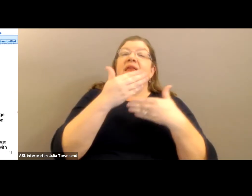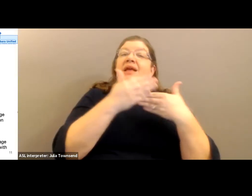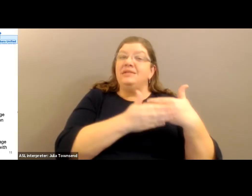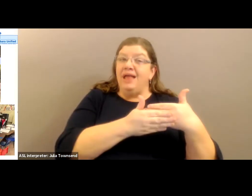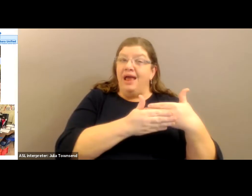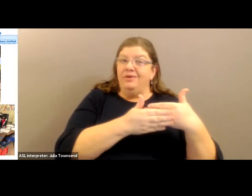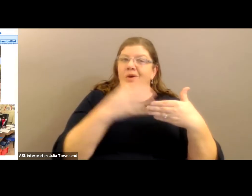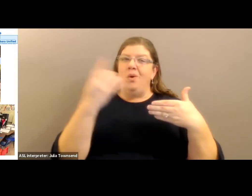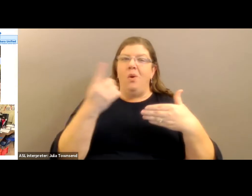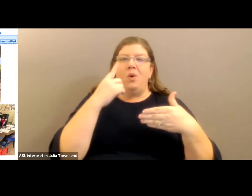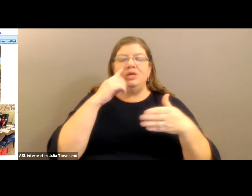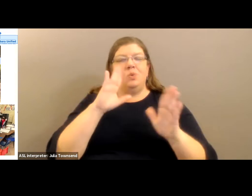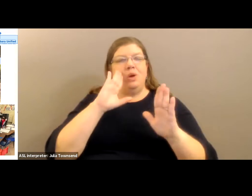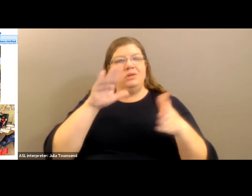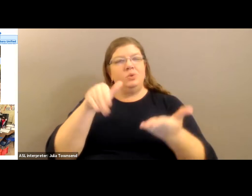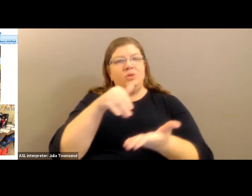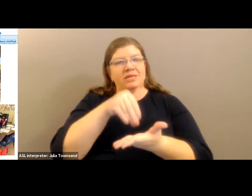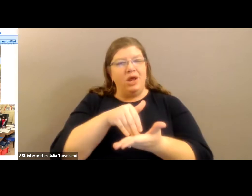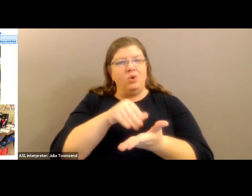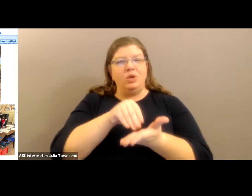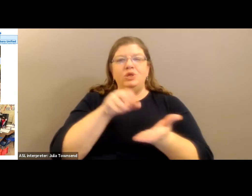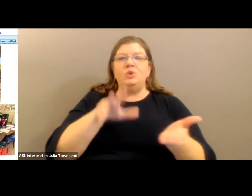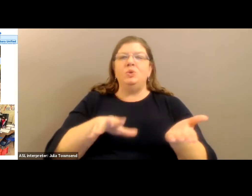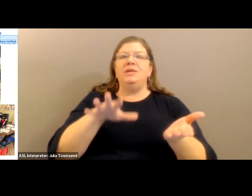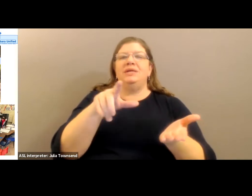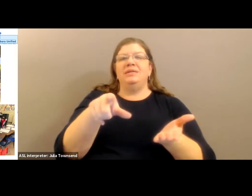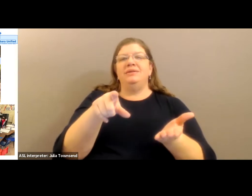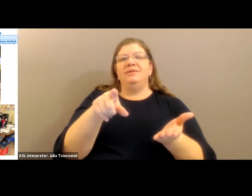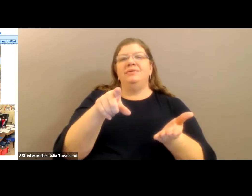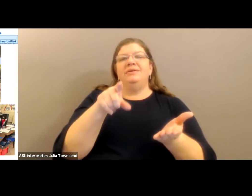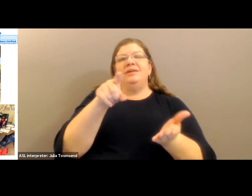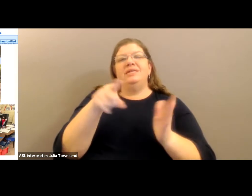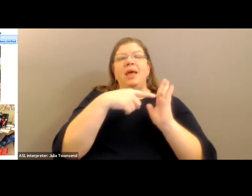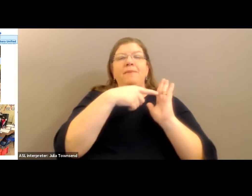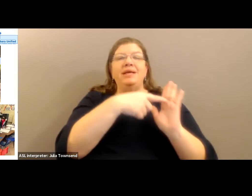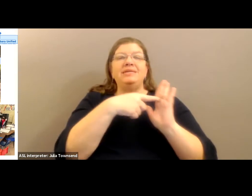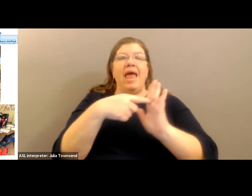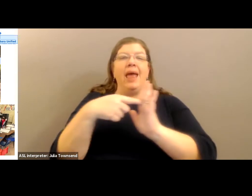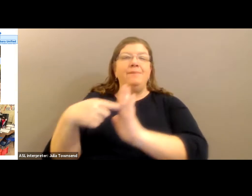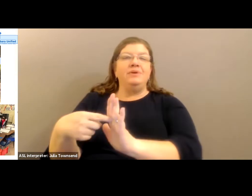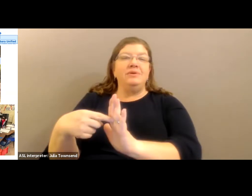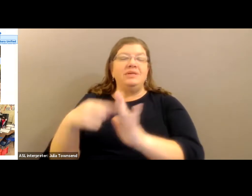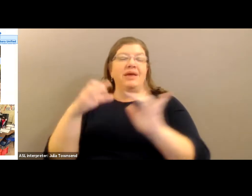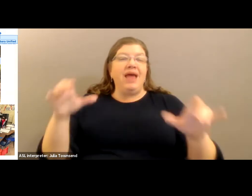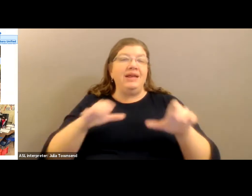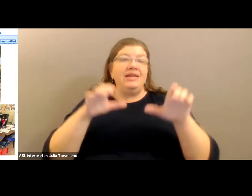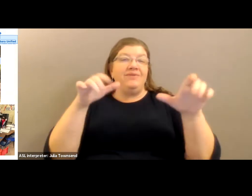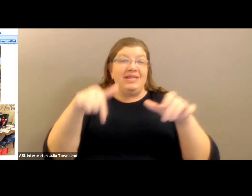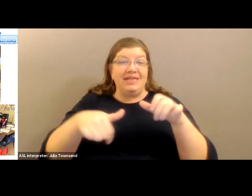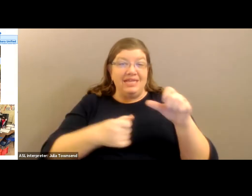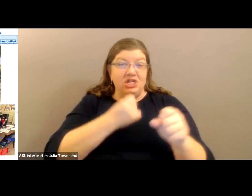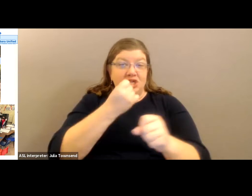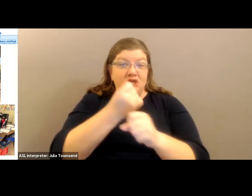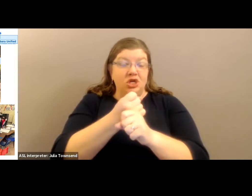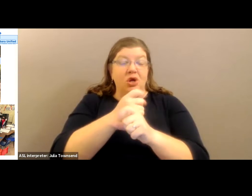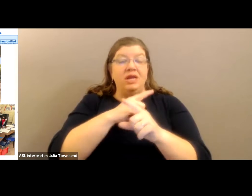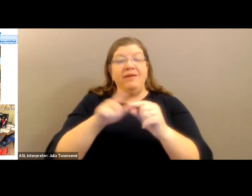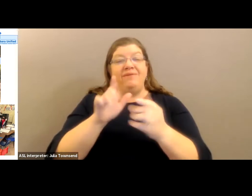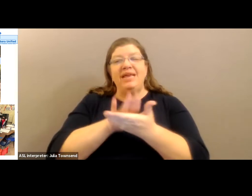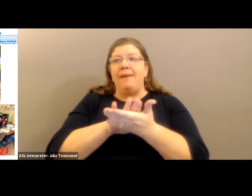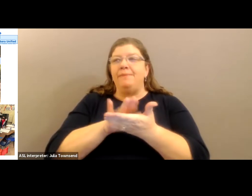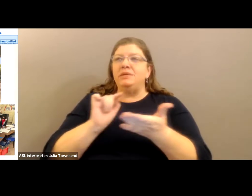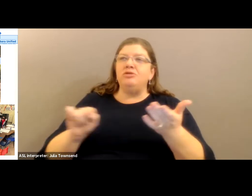we always want to center the students, is just some examples of activities this year on campuses. I